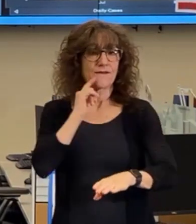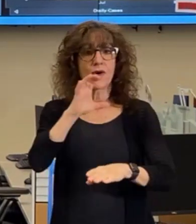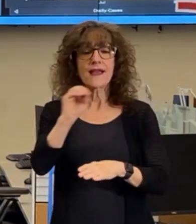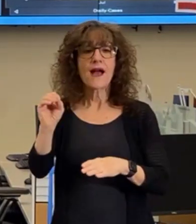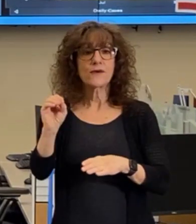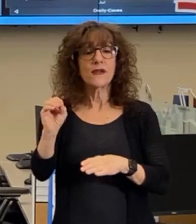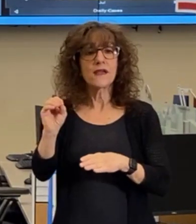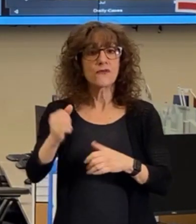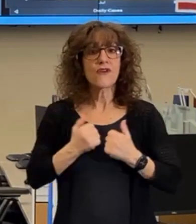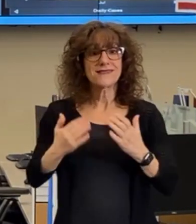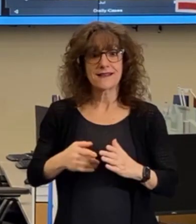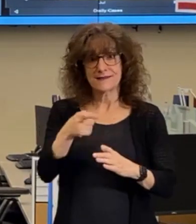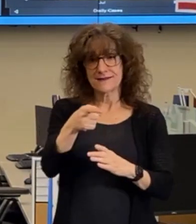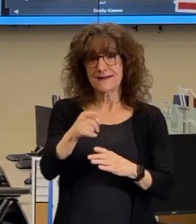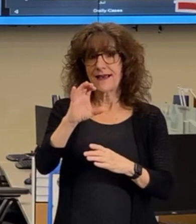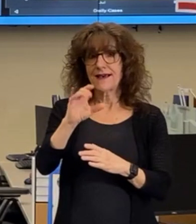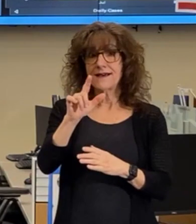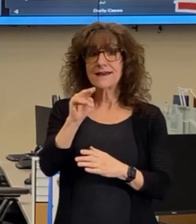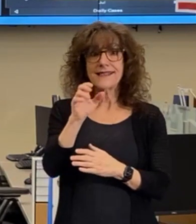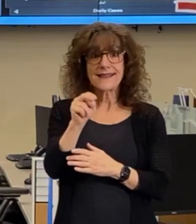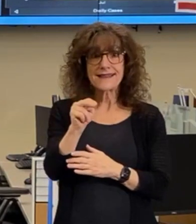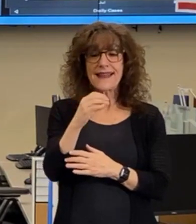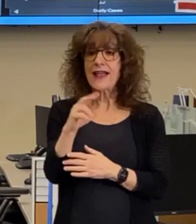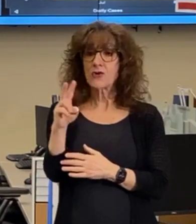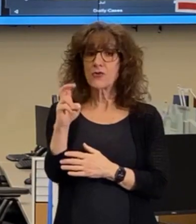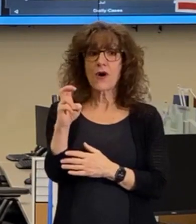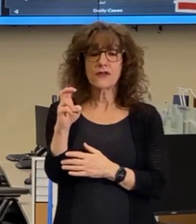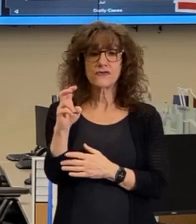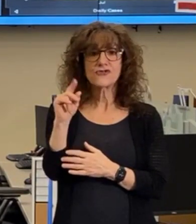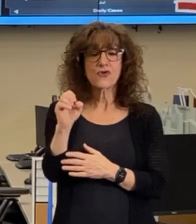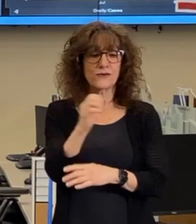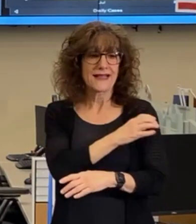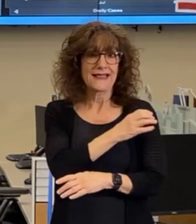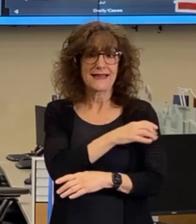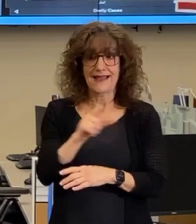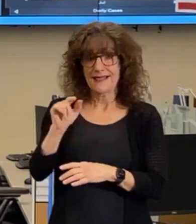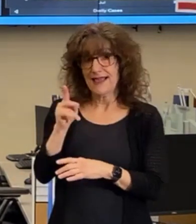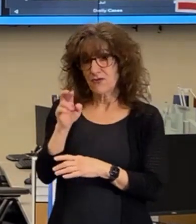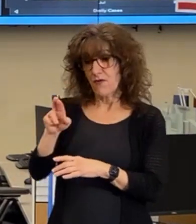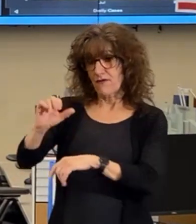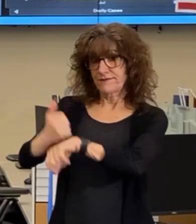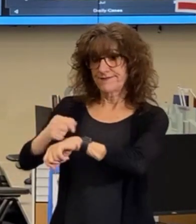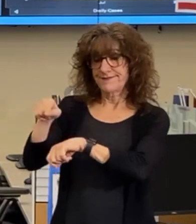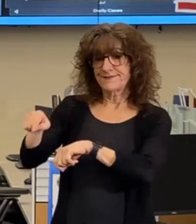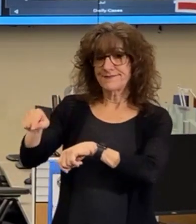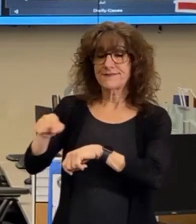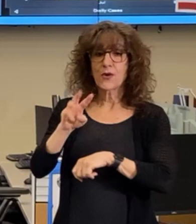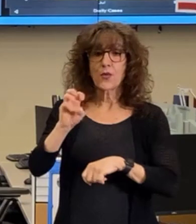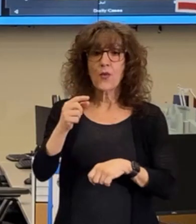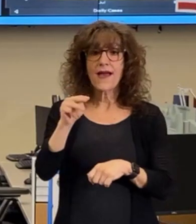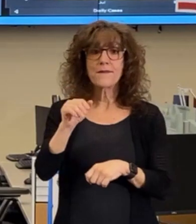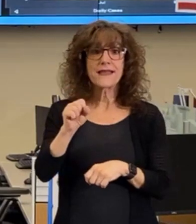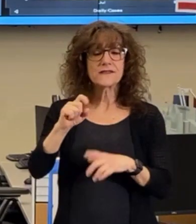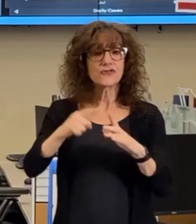the location in Clinton, and 200-dose clinics at its Landover location. Wegmans has